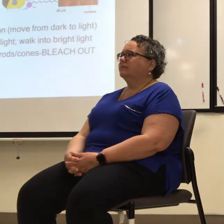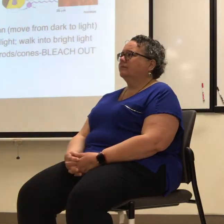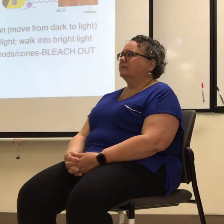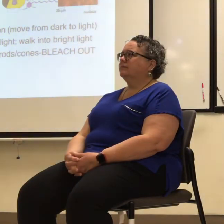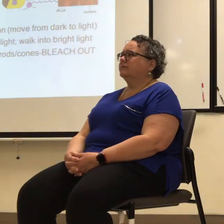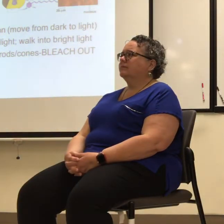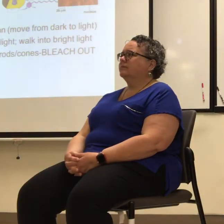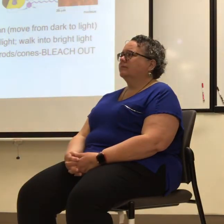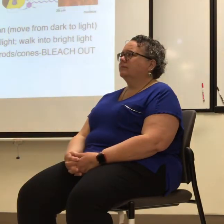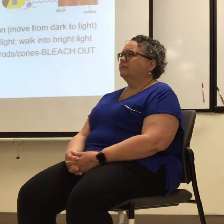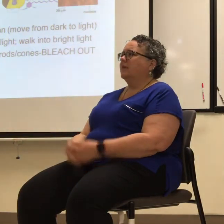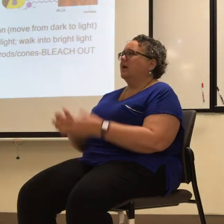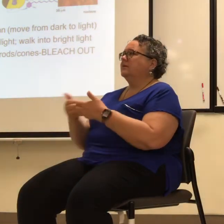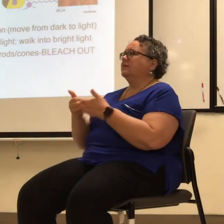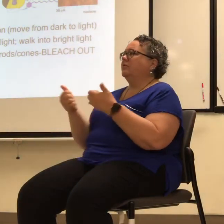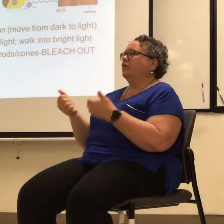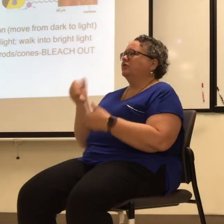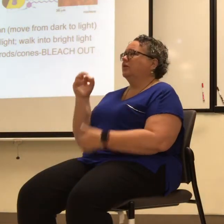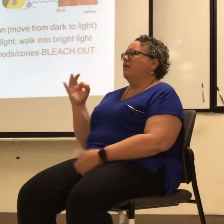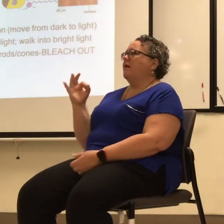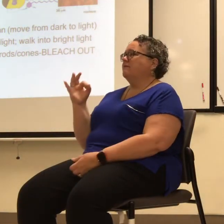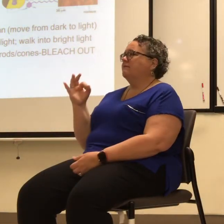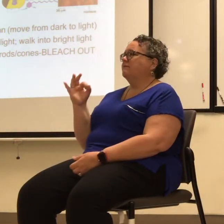Separation of